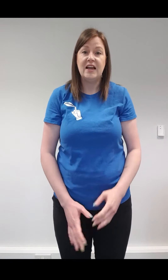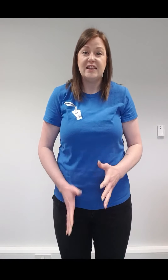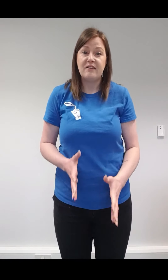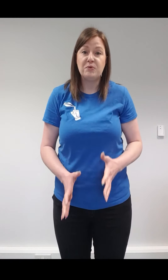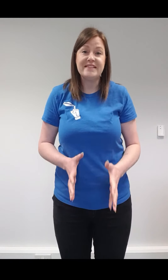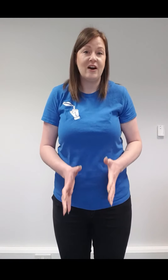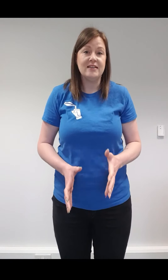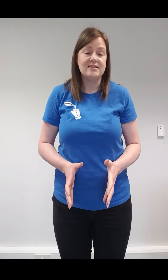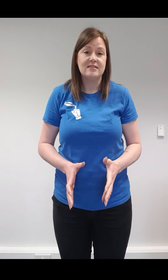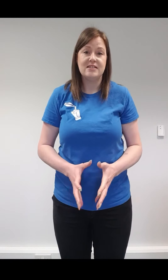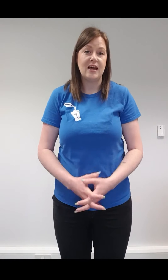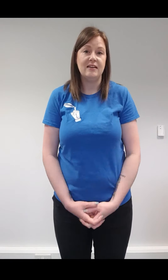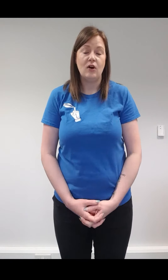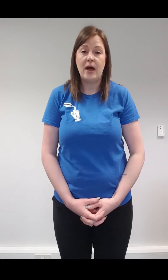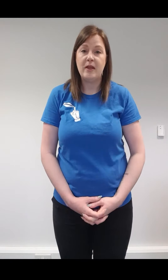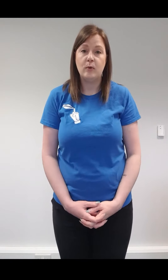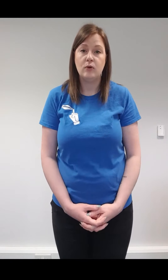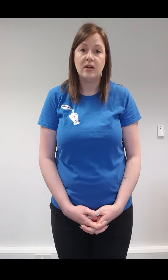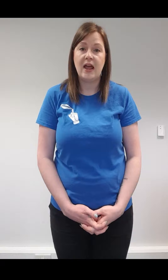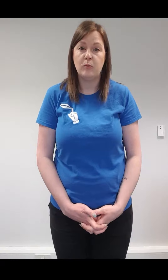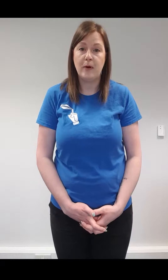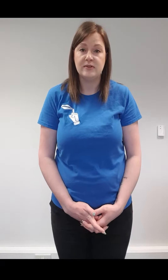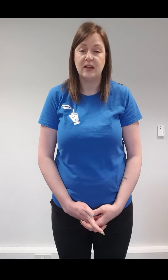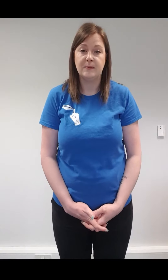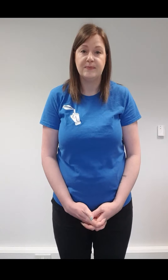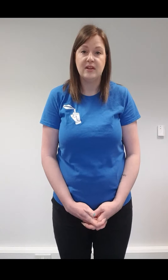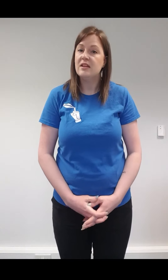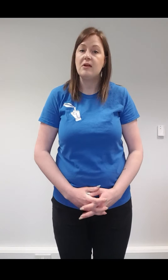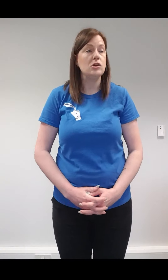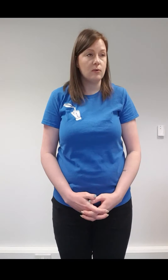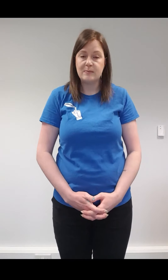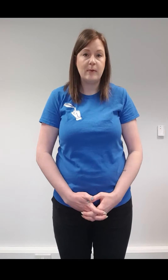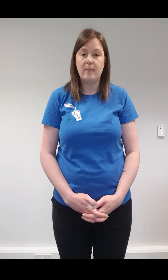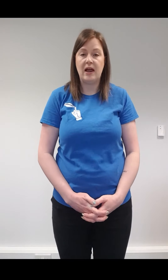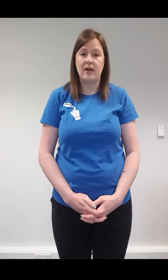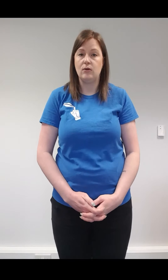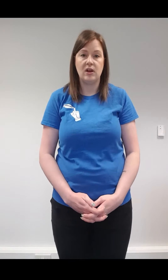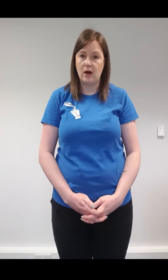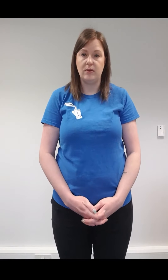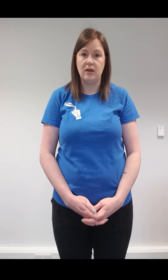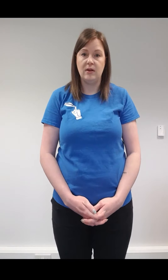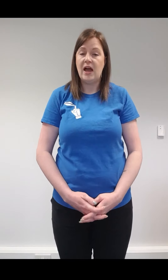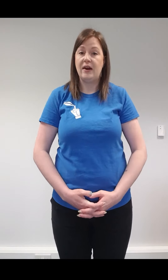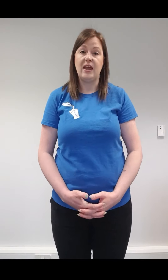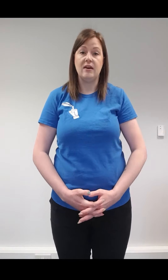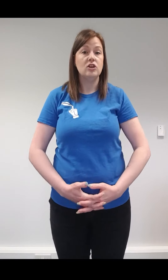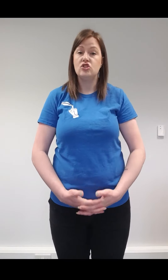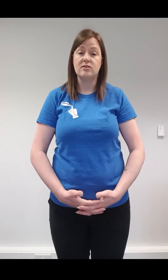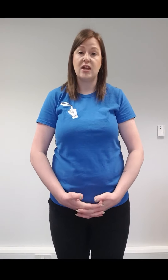They're all the signs today on our People Who Can Help poster. There are lots more people out there who can help you. And again, just check